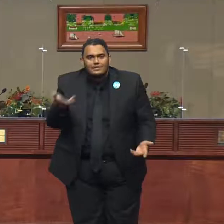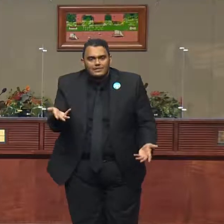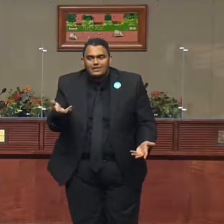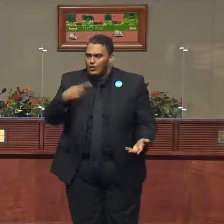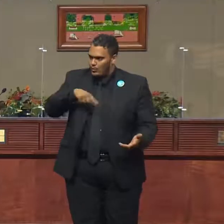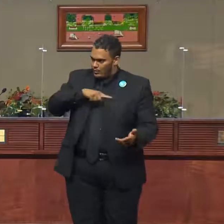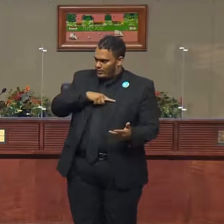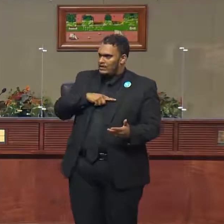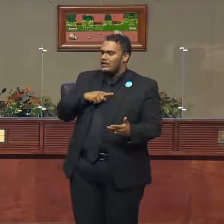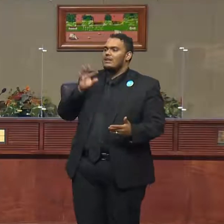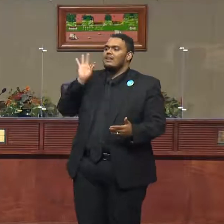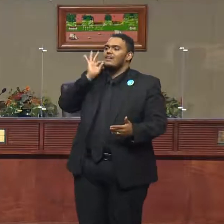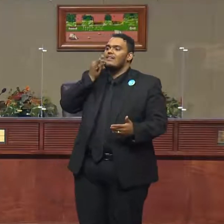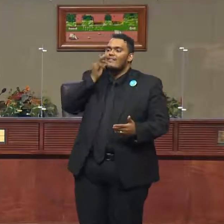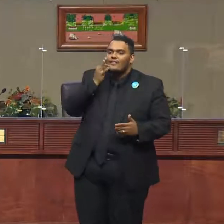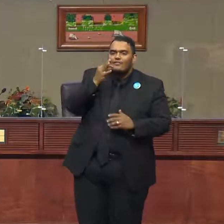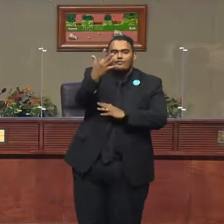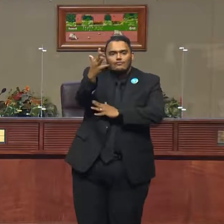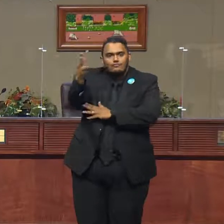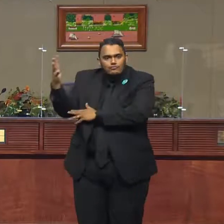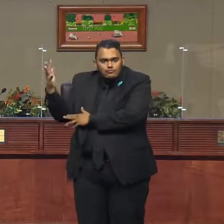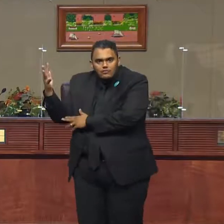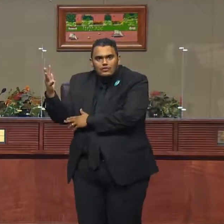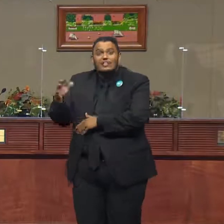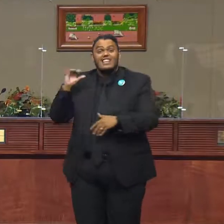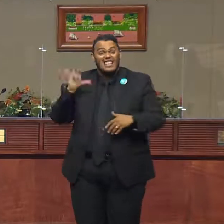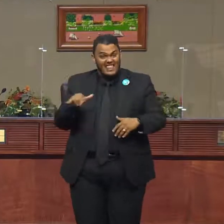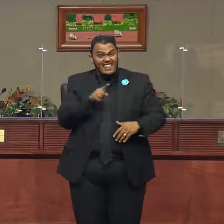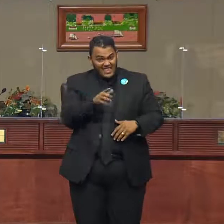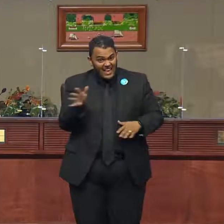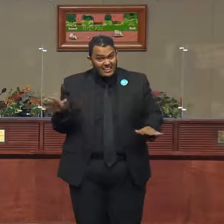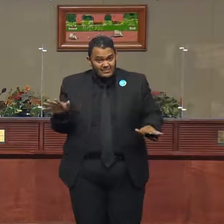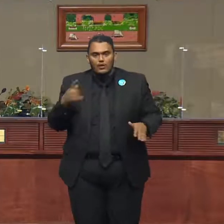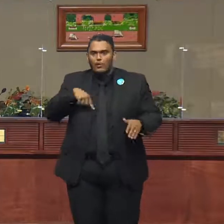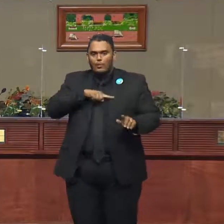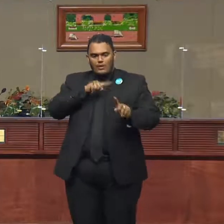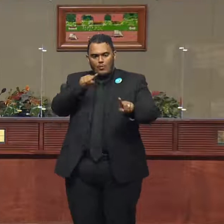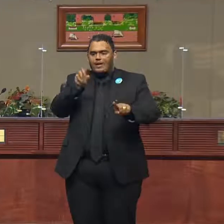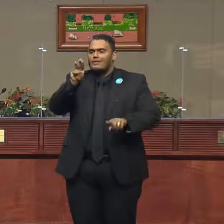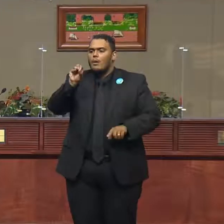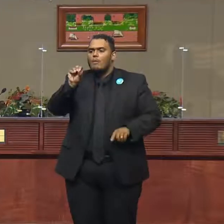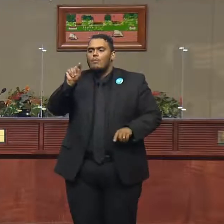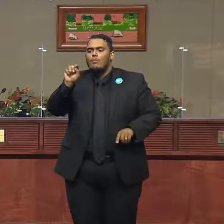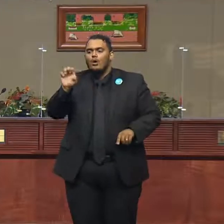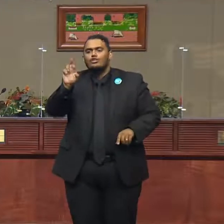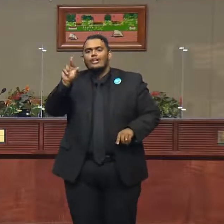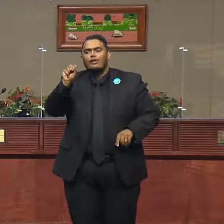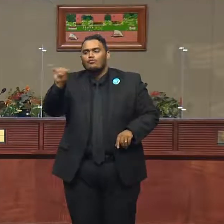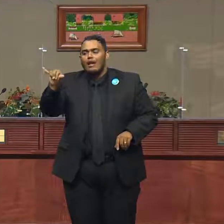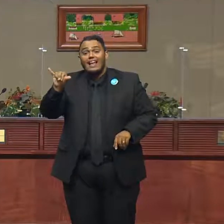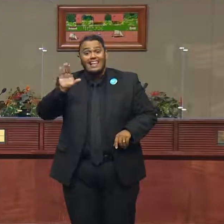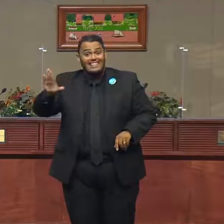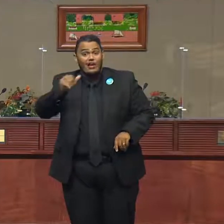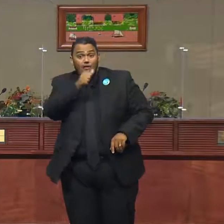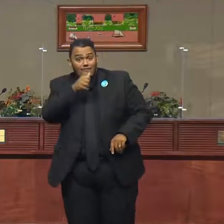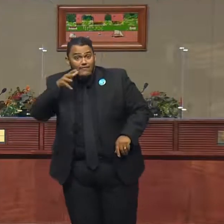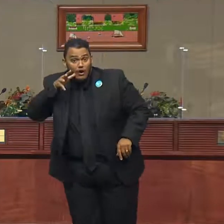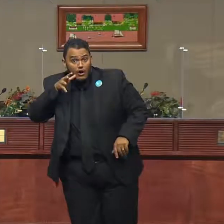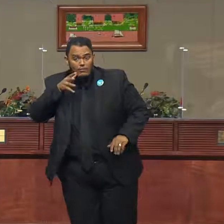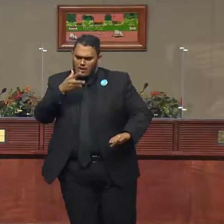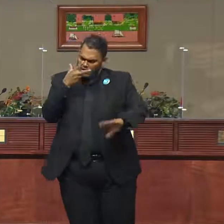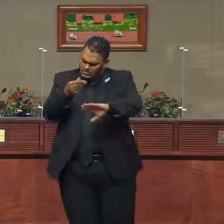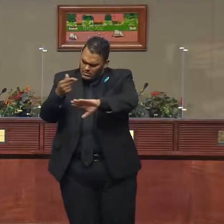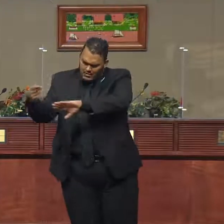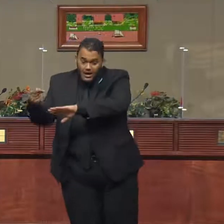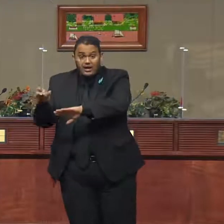Farms and vaccinated a couple of hundred individuals there. Also to the Farmers Association in Apopka. So